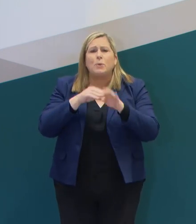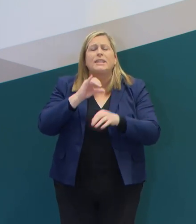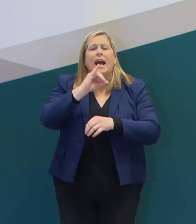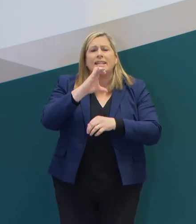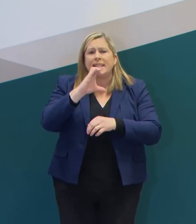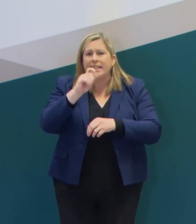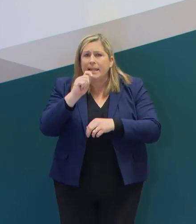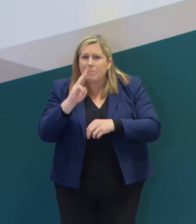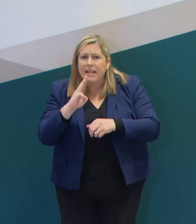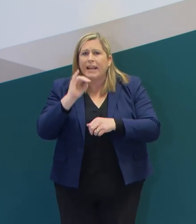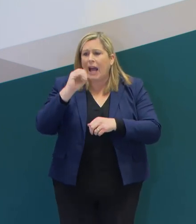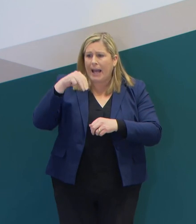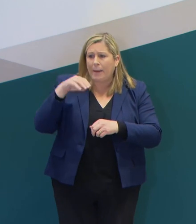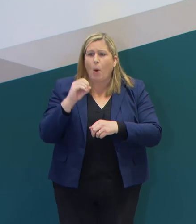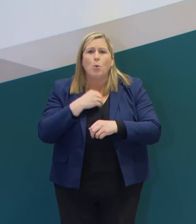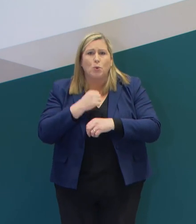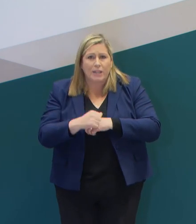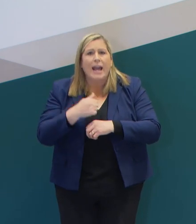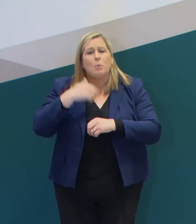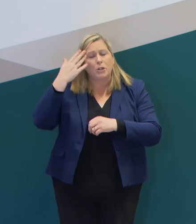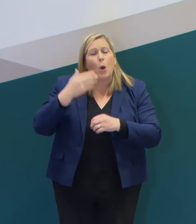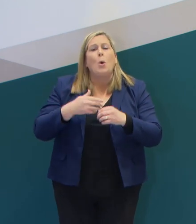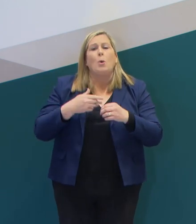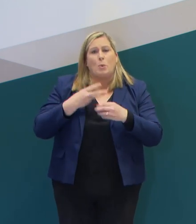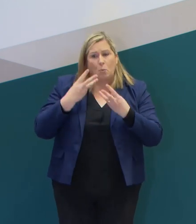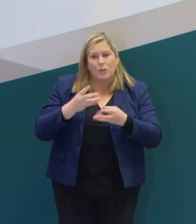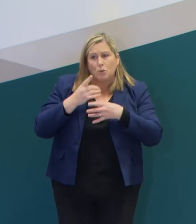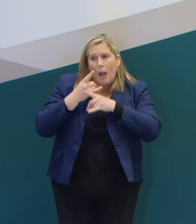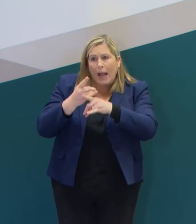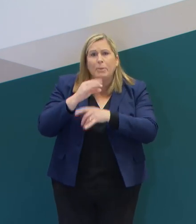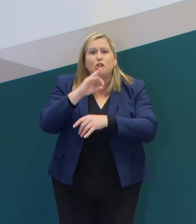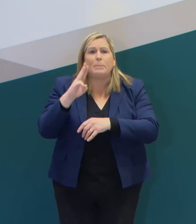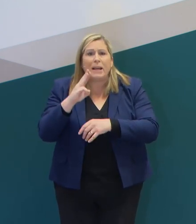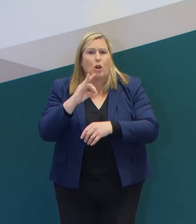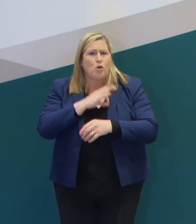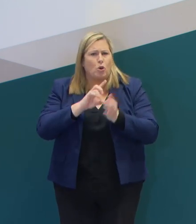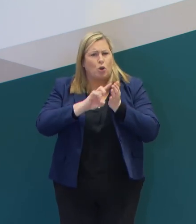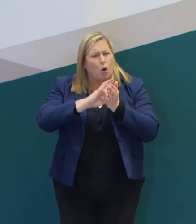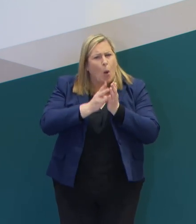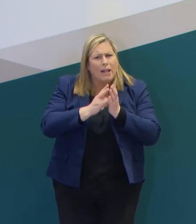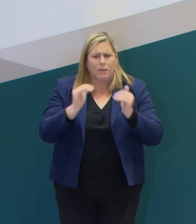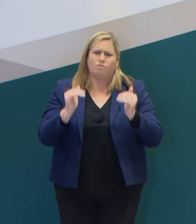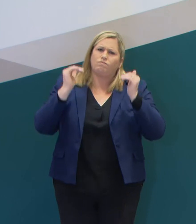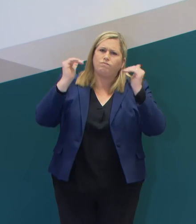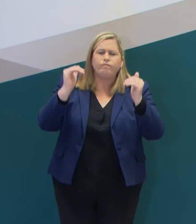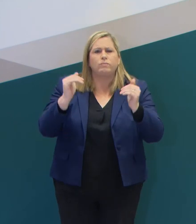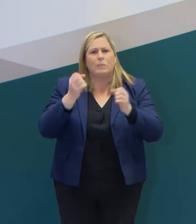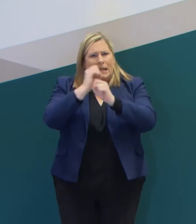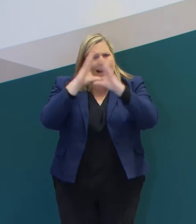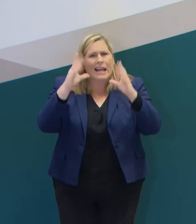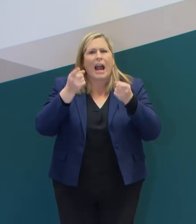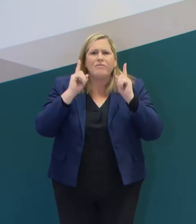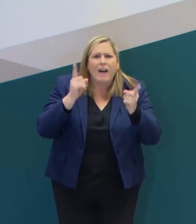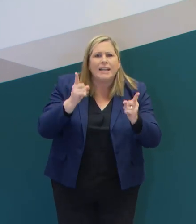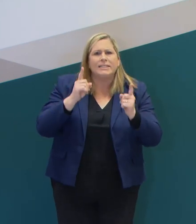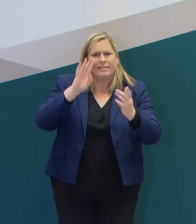today. We know we need to help the GPs with good quality, clear guidance and what we call algorithms, which are